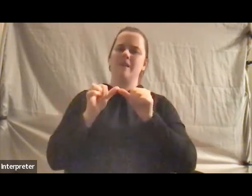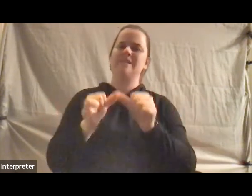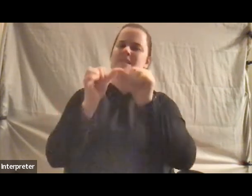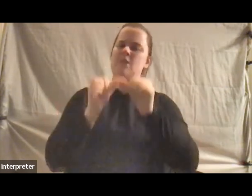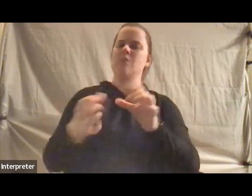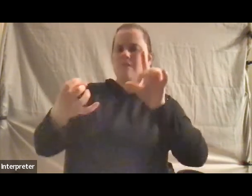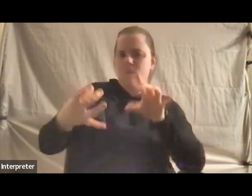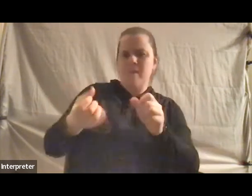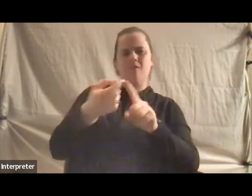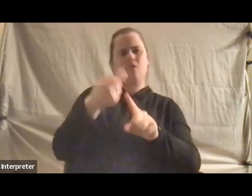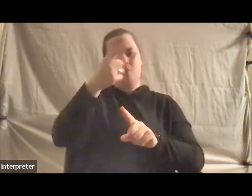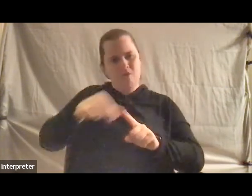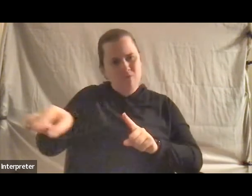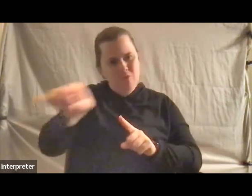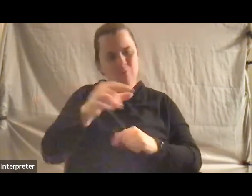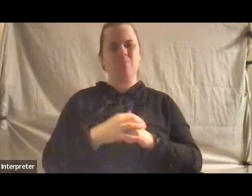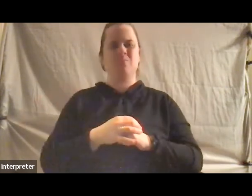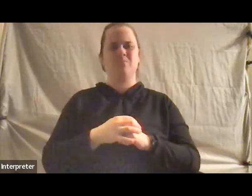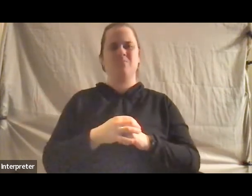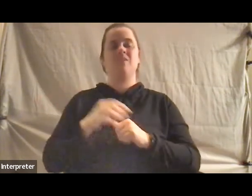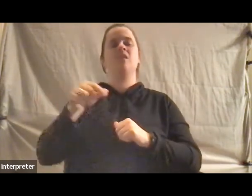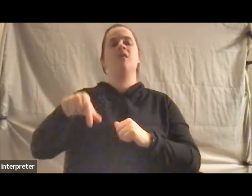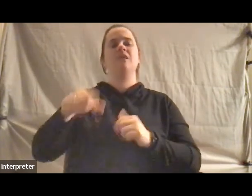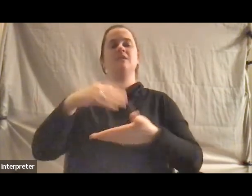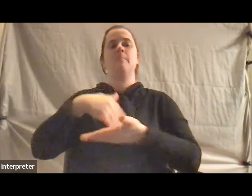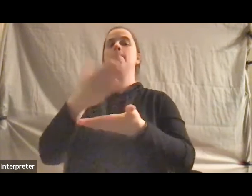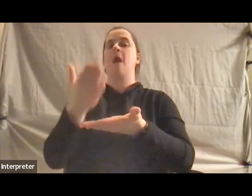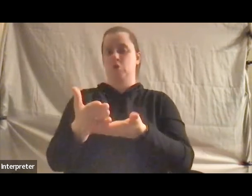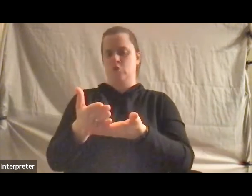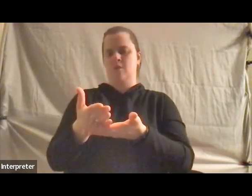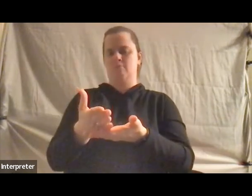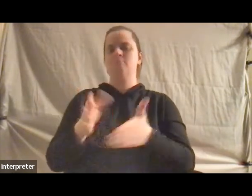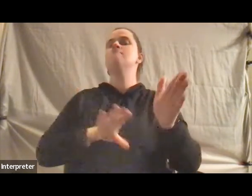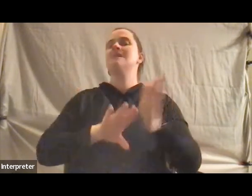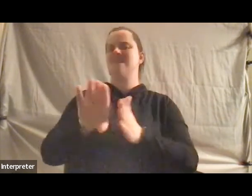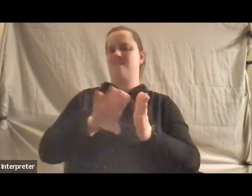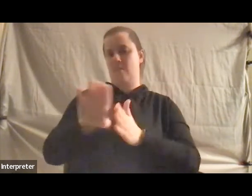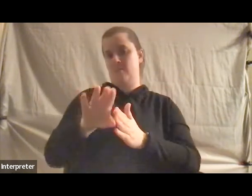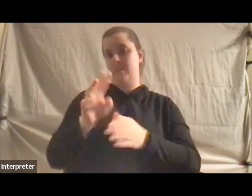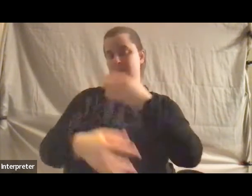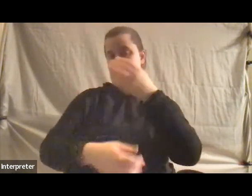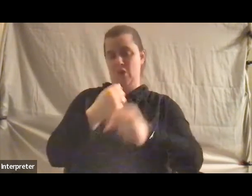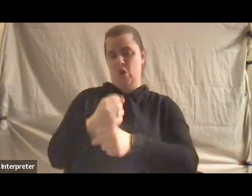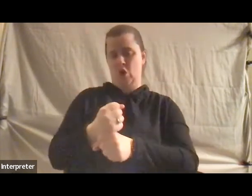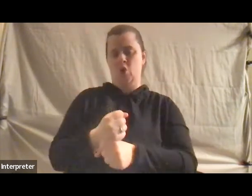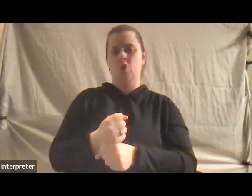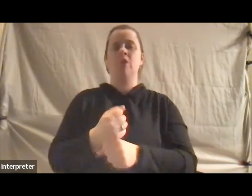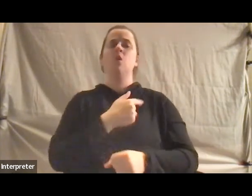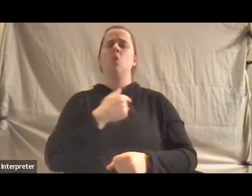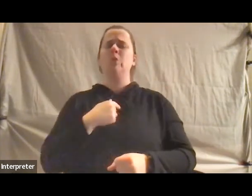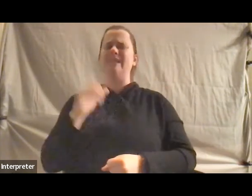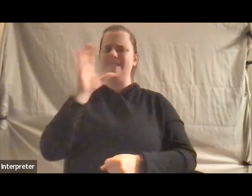you. This is a budget development year. And while we always seek community feedback, it